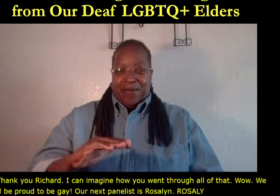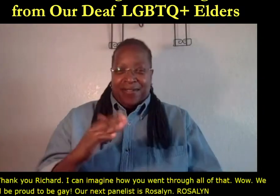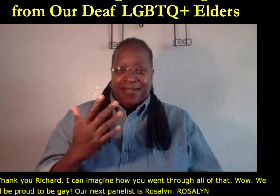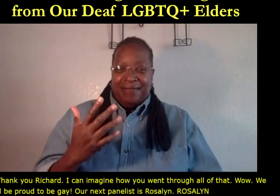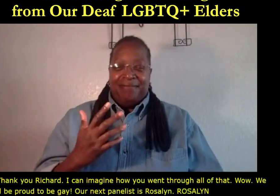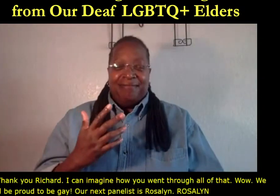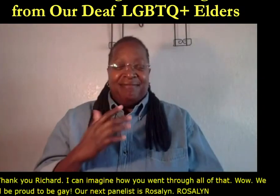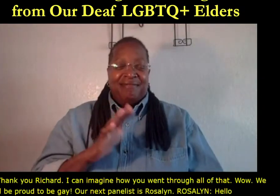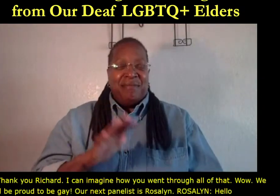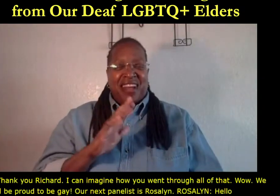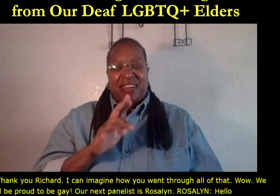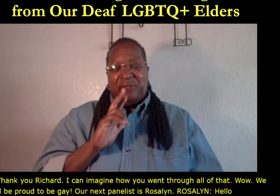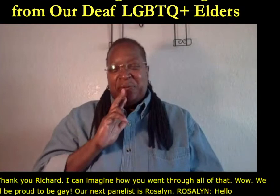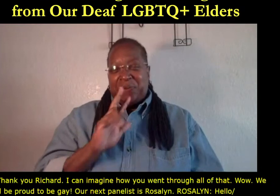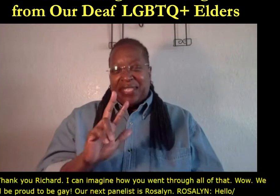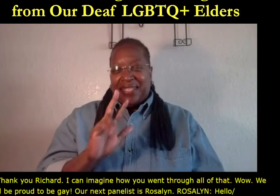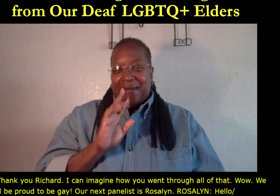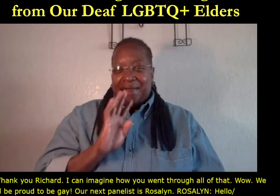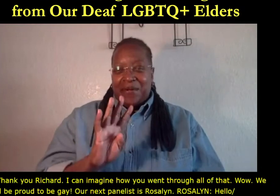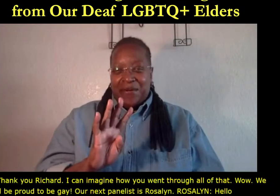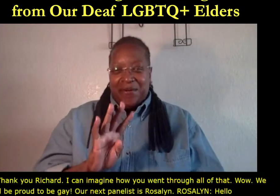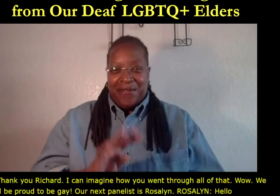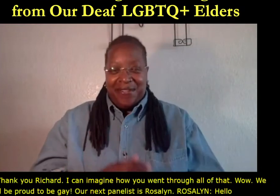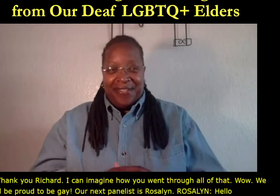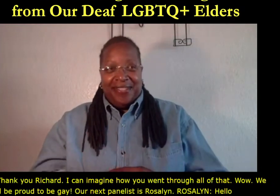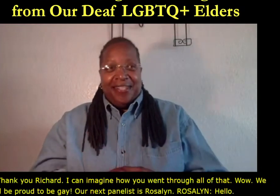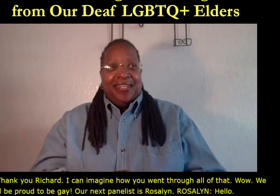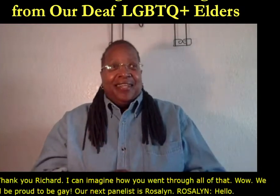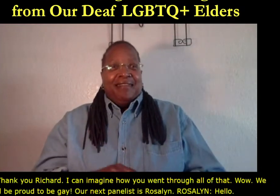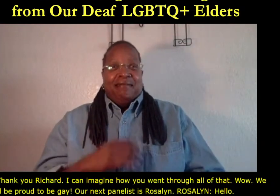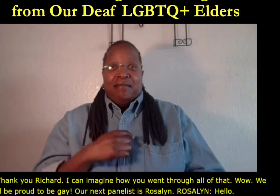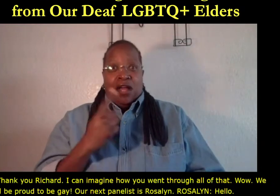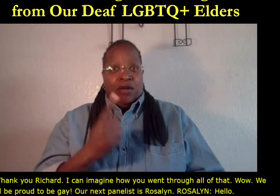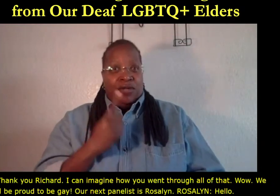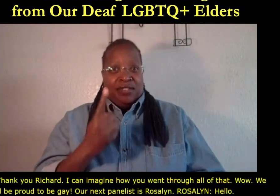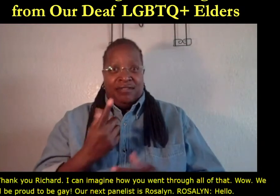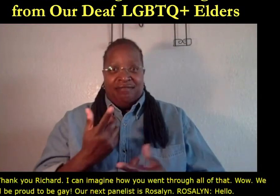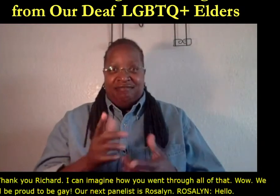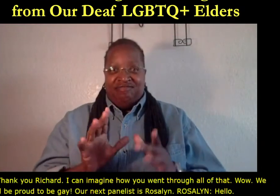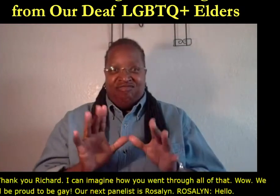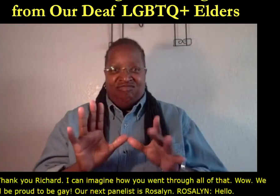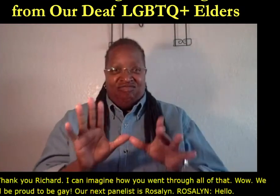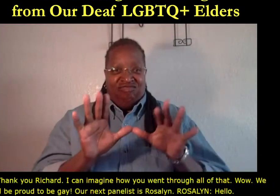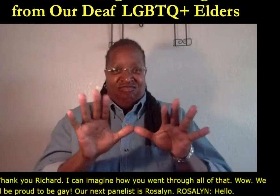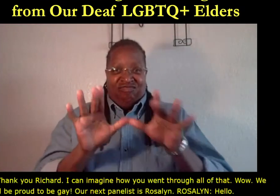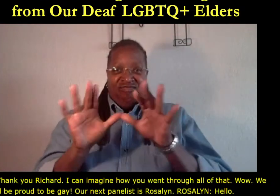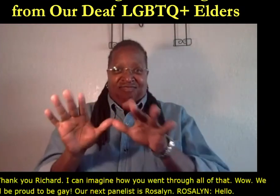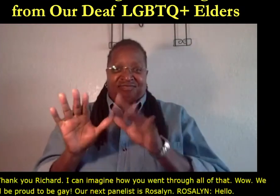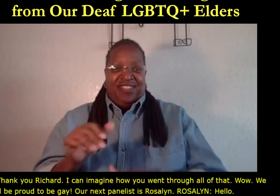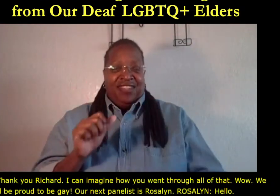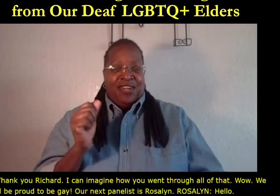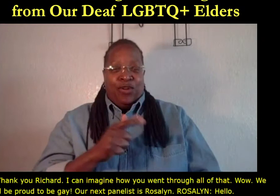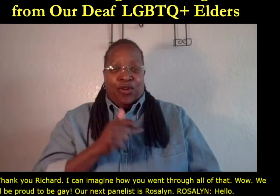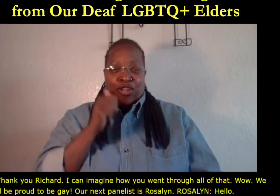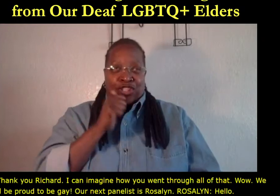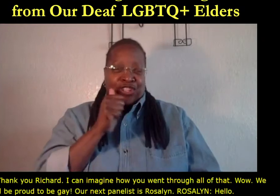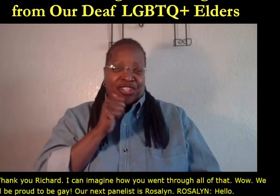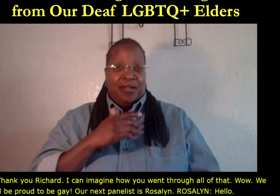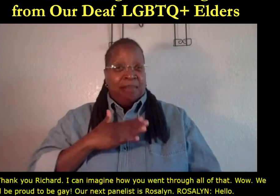when i was small about three years old four years old i always was flirting around